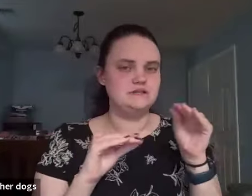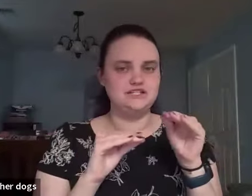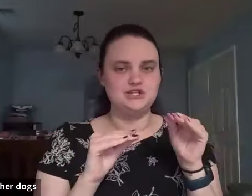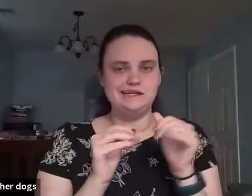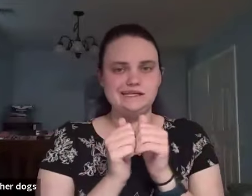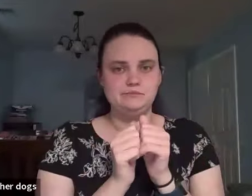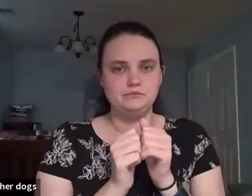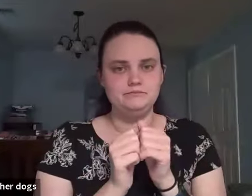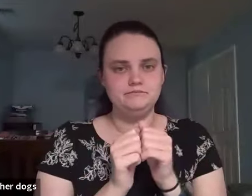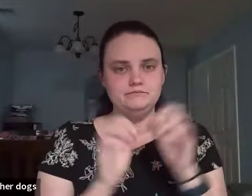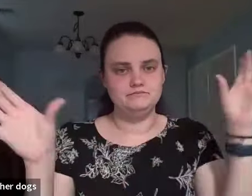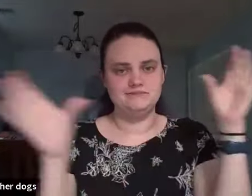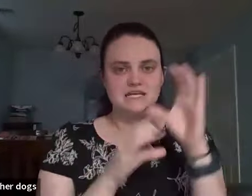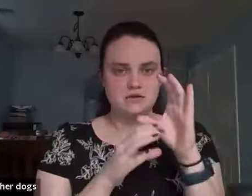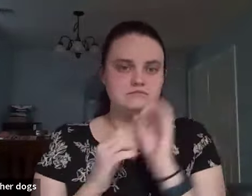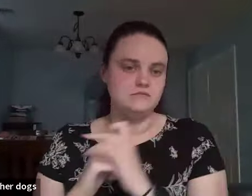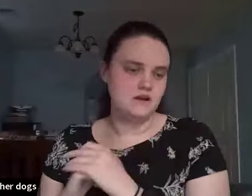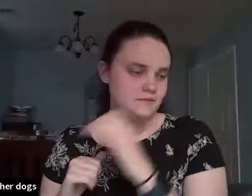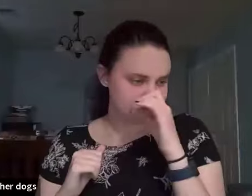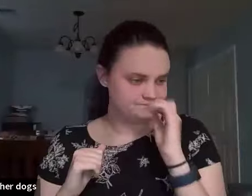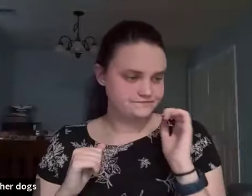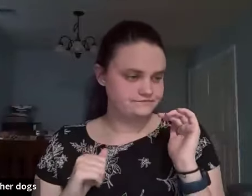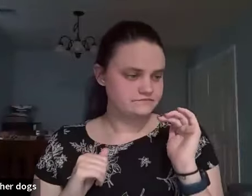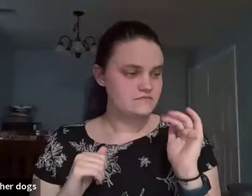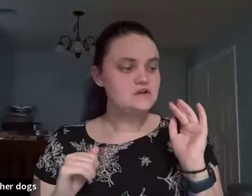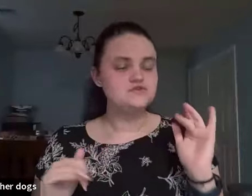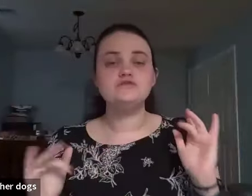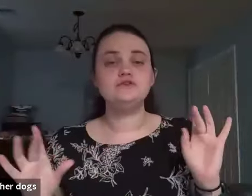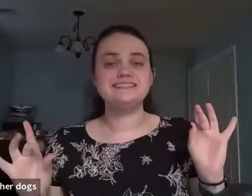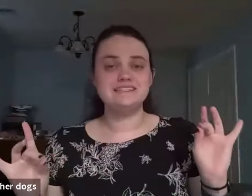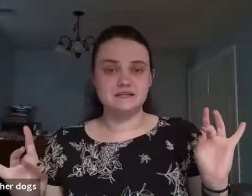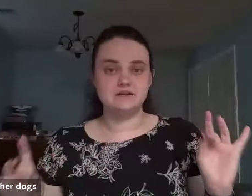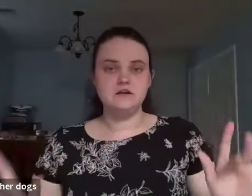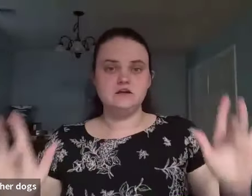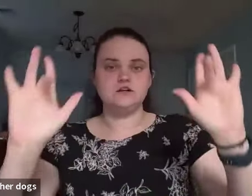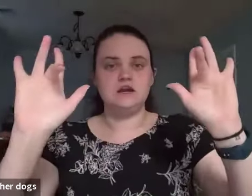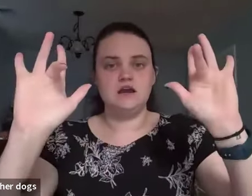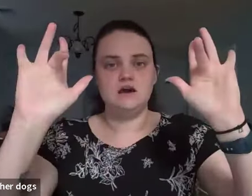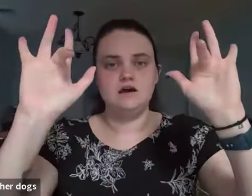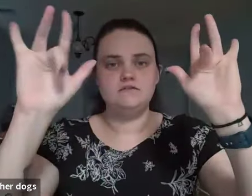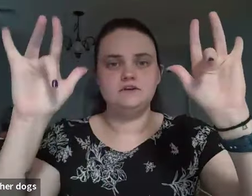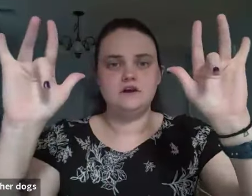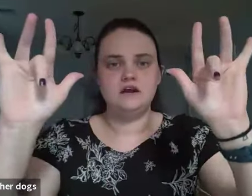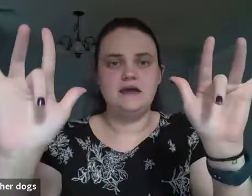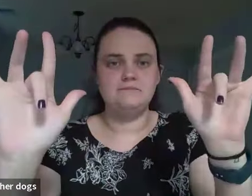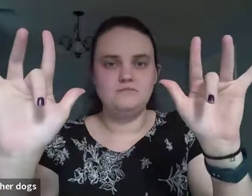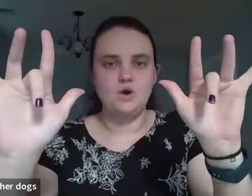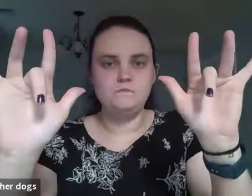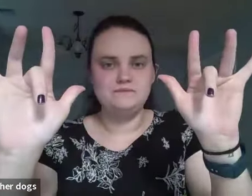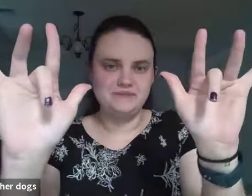typically just kind of keep them together. Okay. So for sick, you're going to have your kind of that open